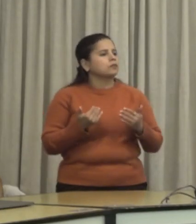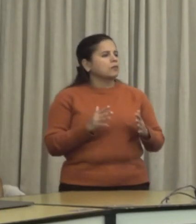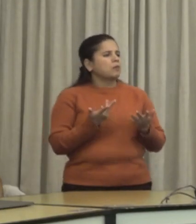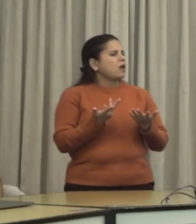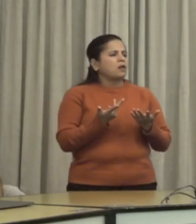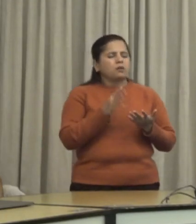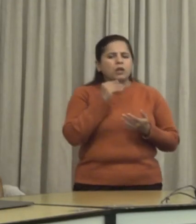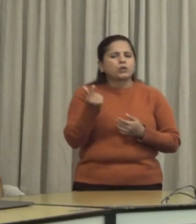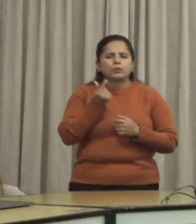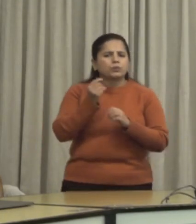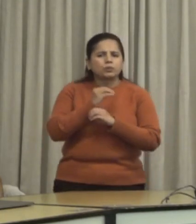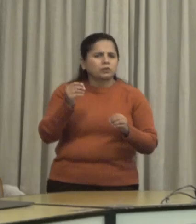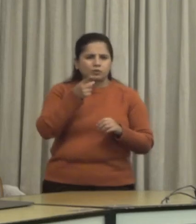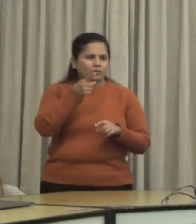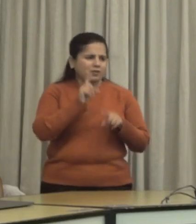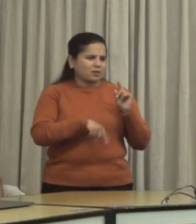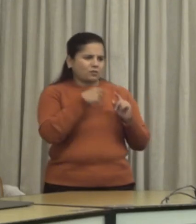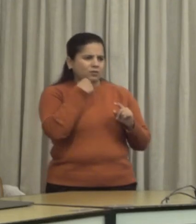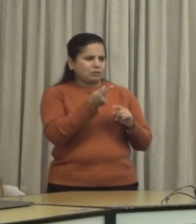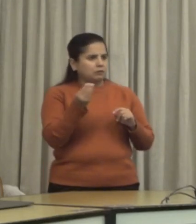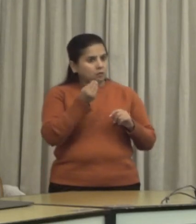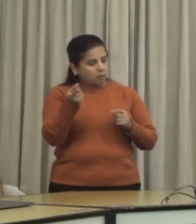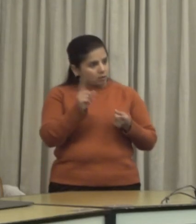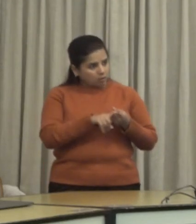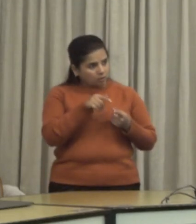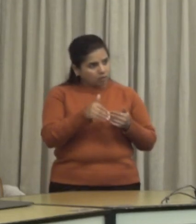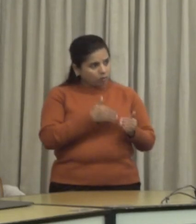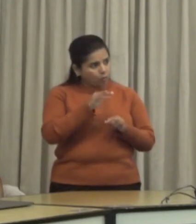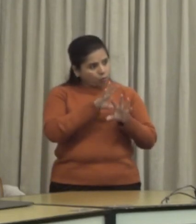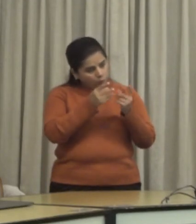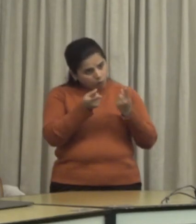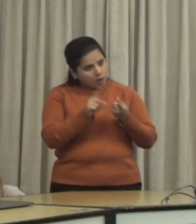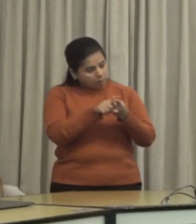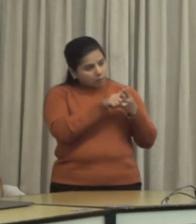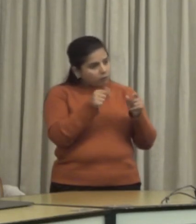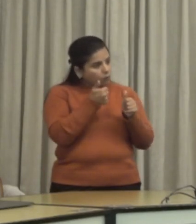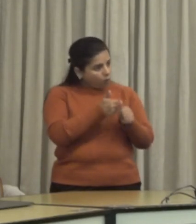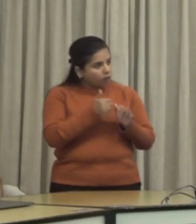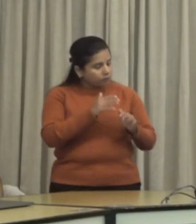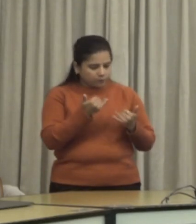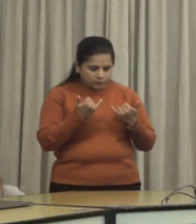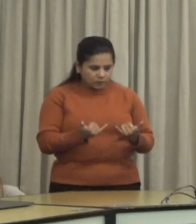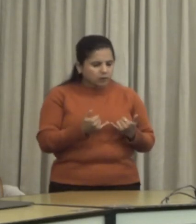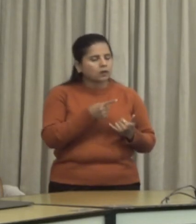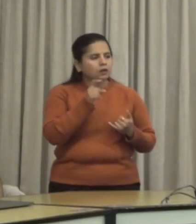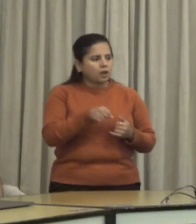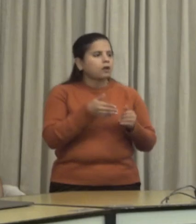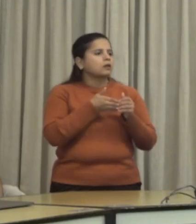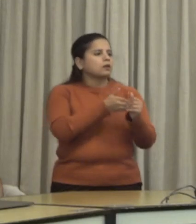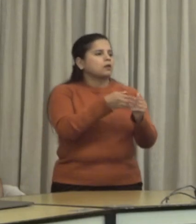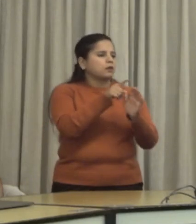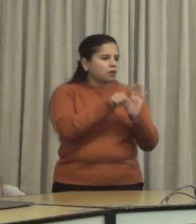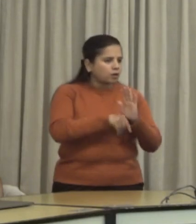no practical use because you can't ensure that something like that will be followed in all circumstances. So at the most, there can be guidelines